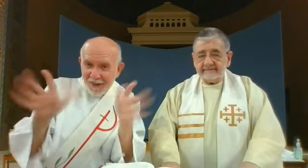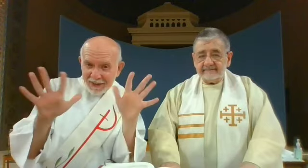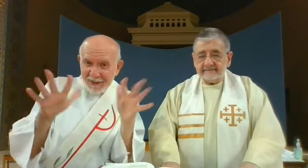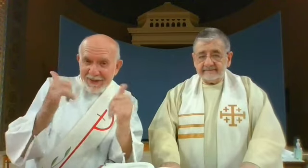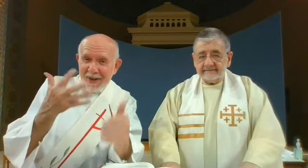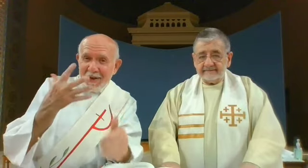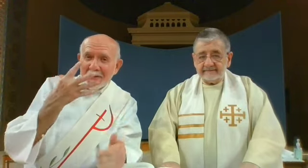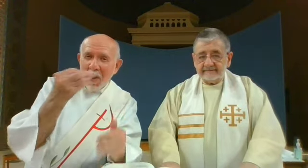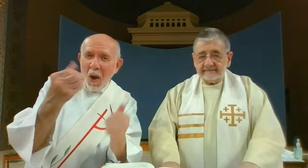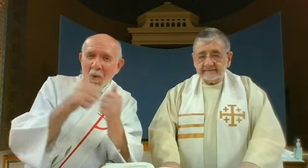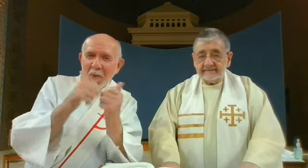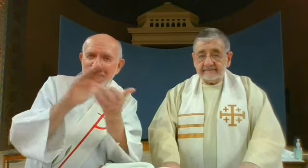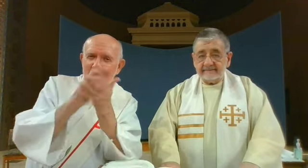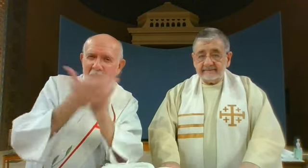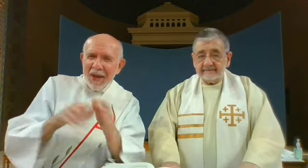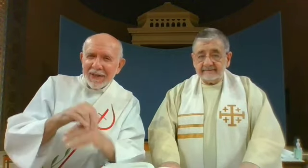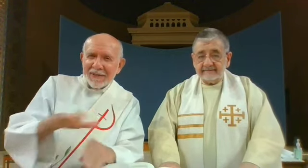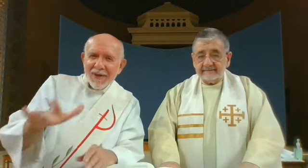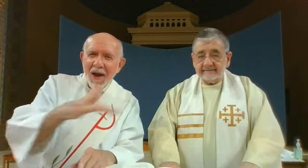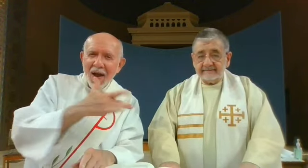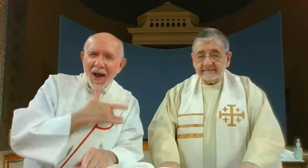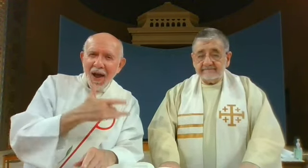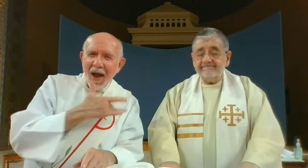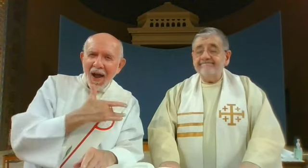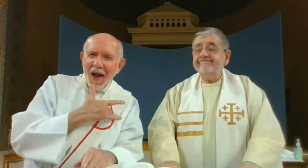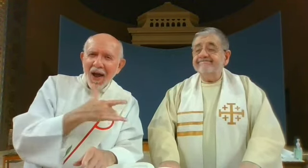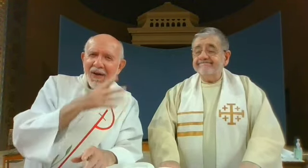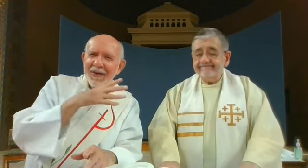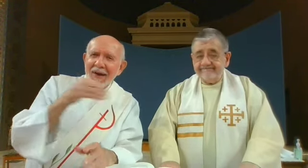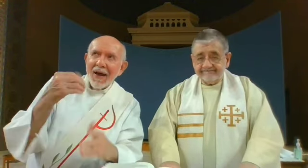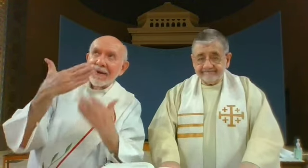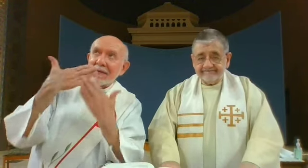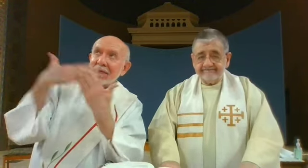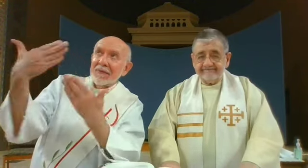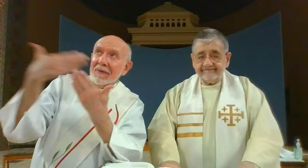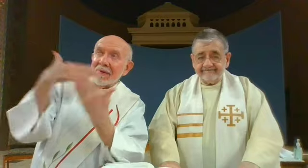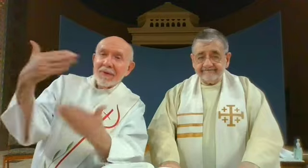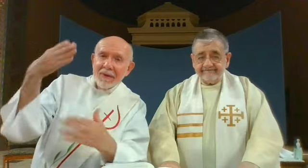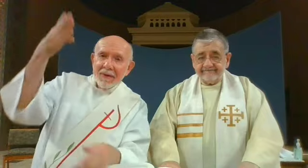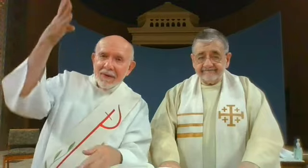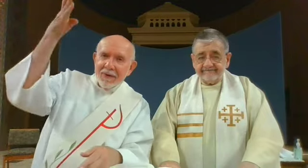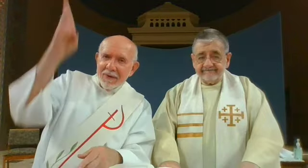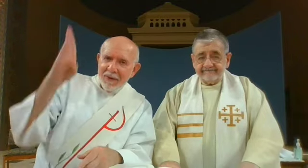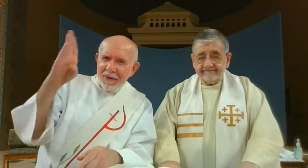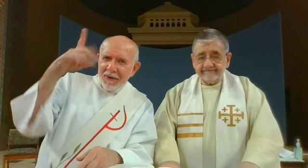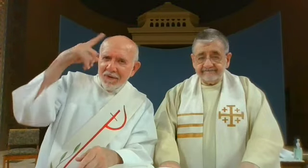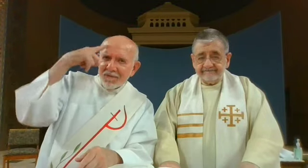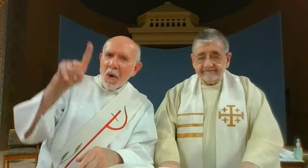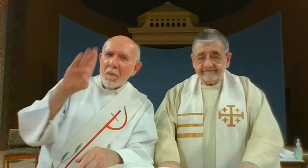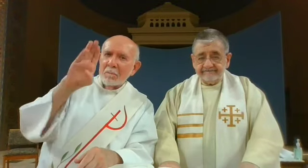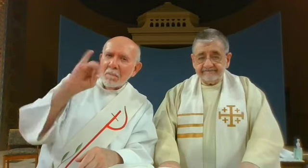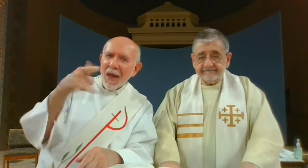Our Mass has ended. Go now with peace in your heart and give thanks to the